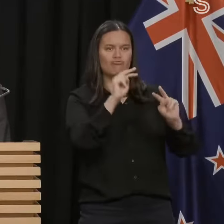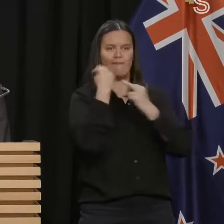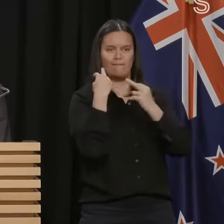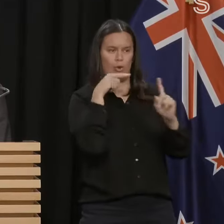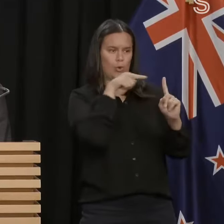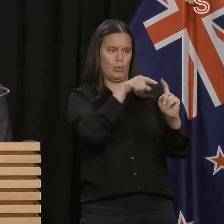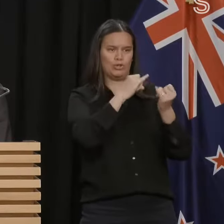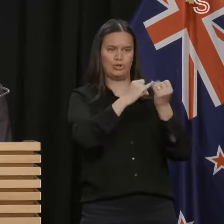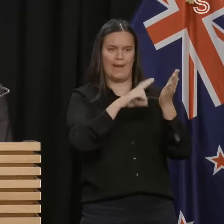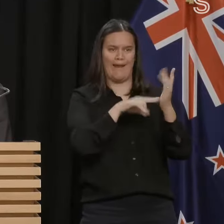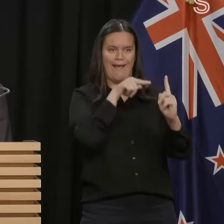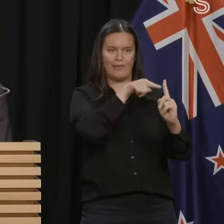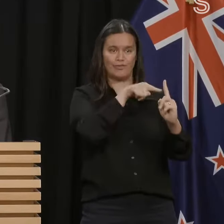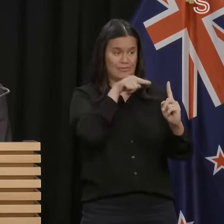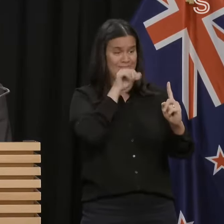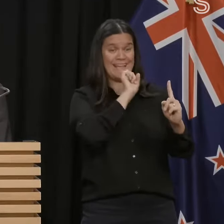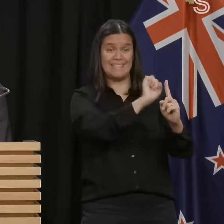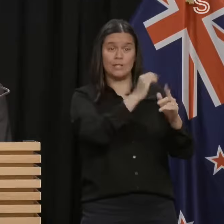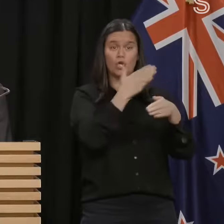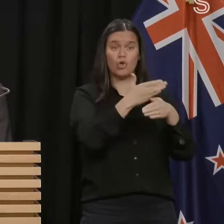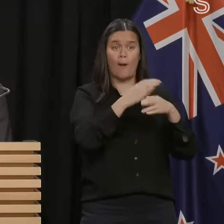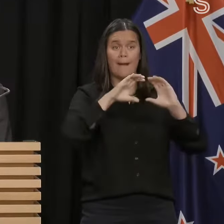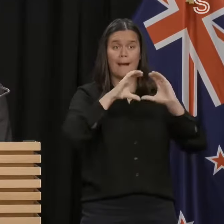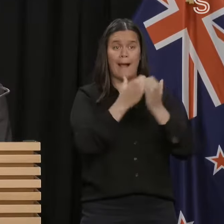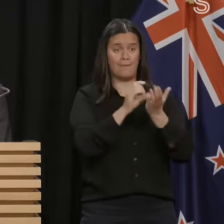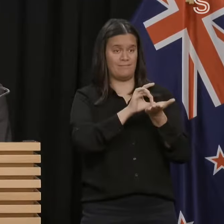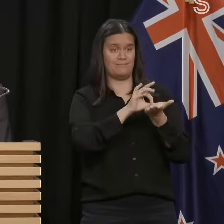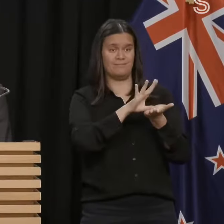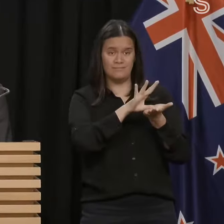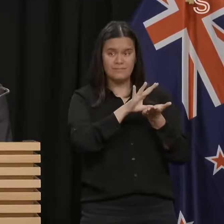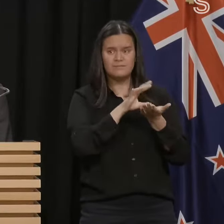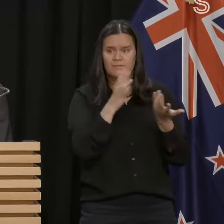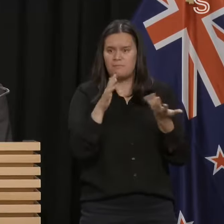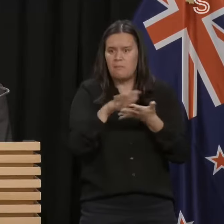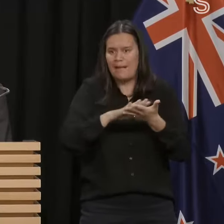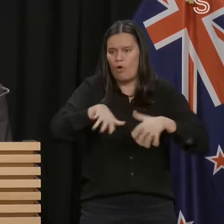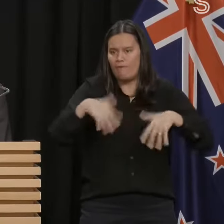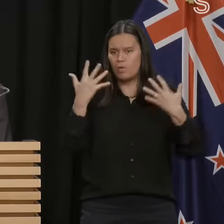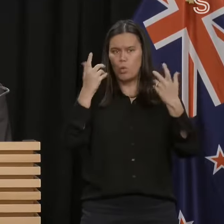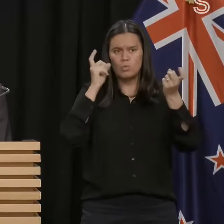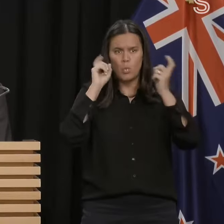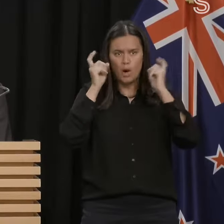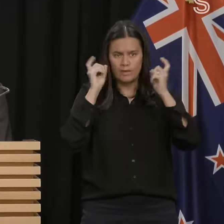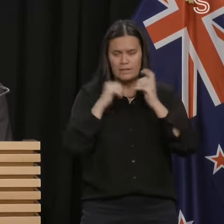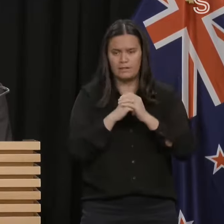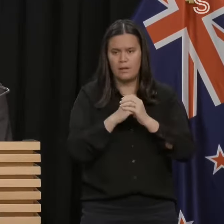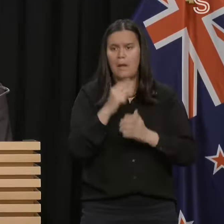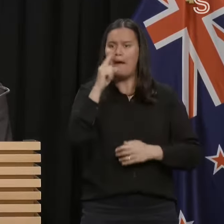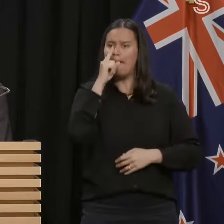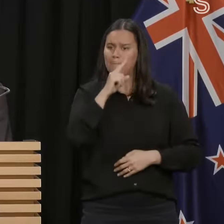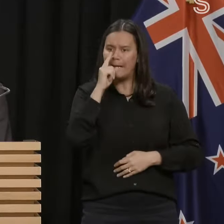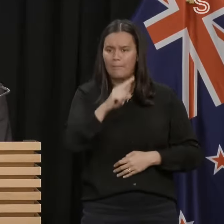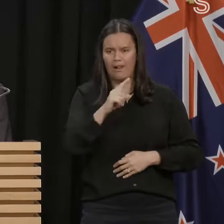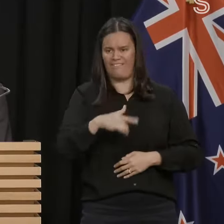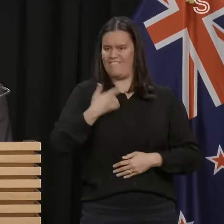job. Clearly, there is a perception here, and a reality too, that the rules haven't been followed, and so making sure